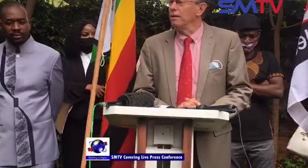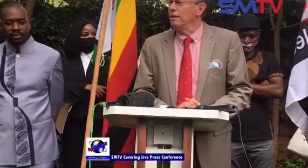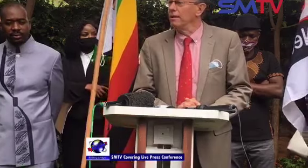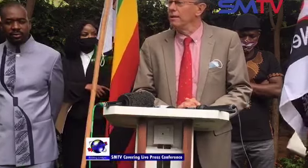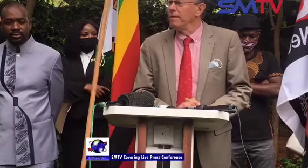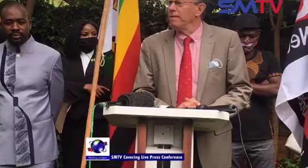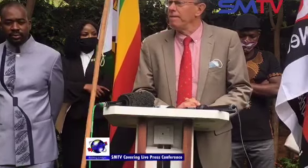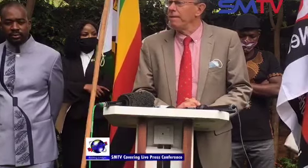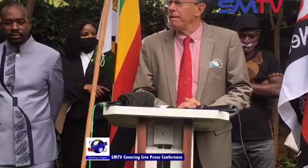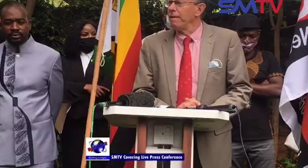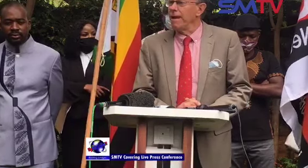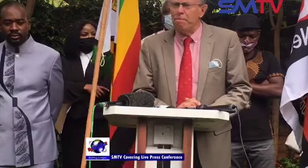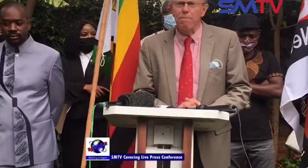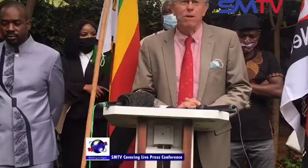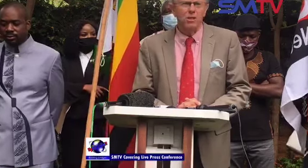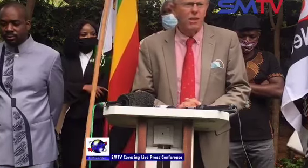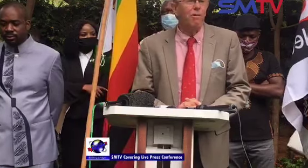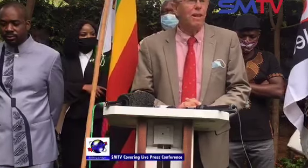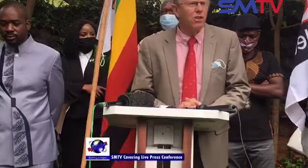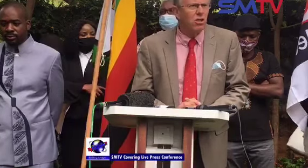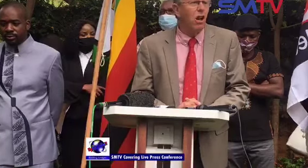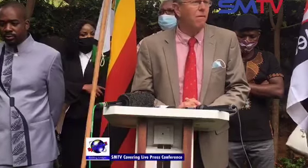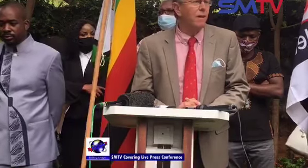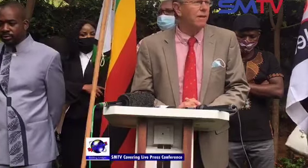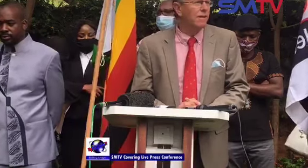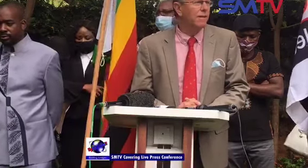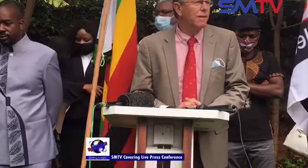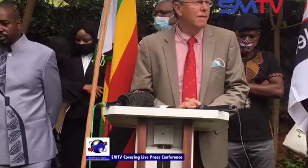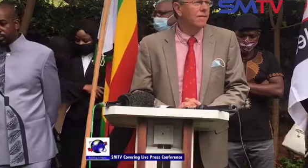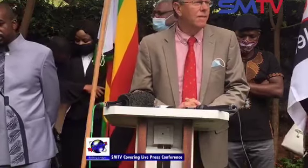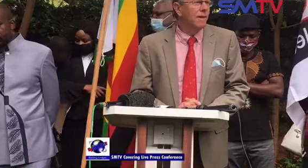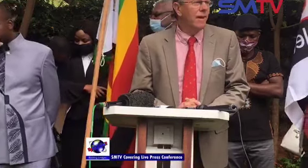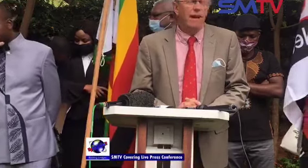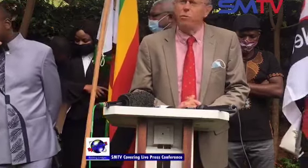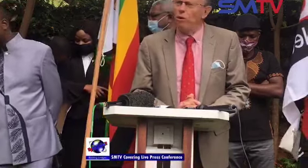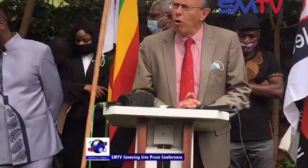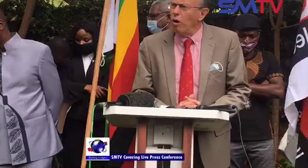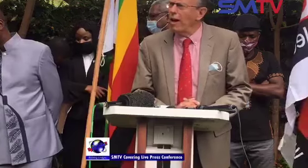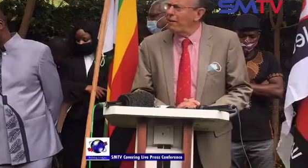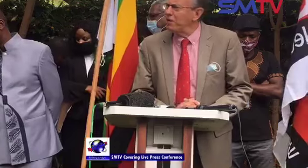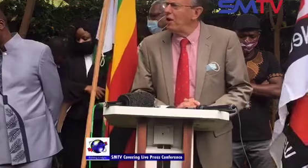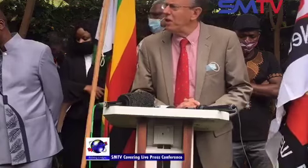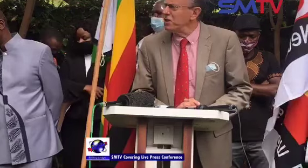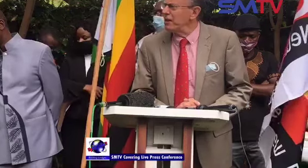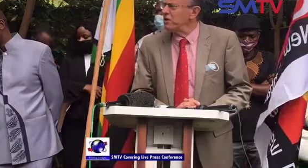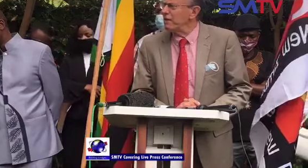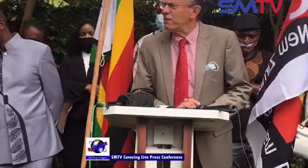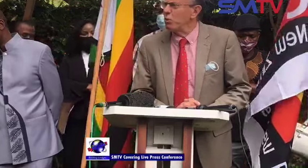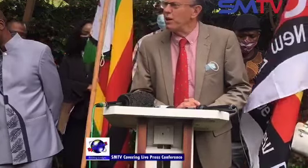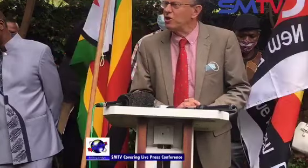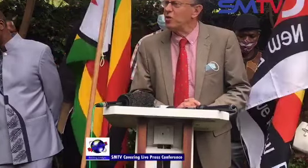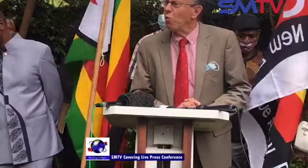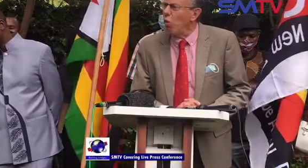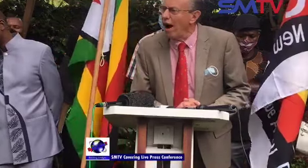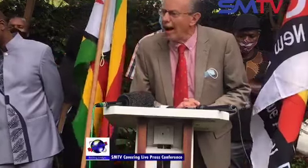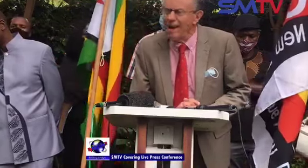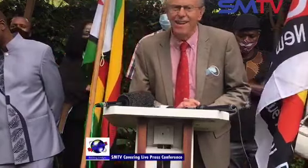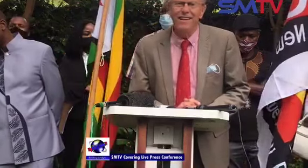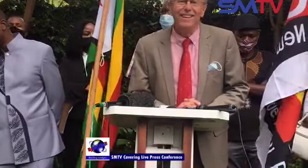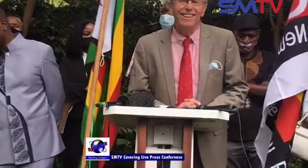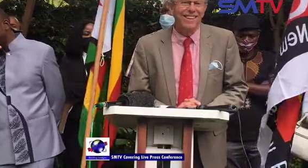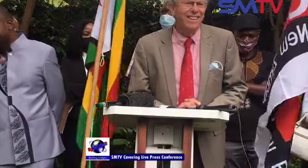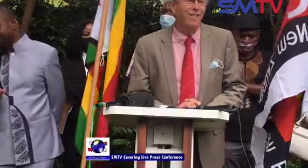potholed. Our people are suffering and starving. And we all have to ask ourselves the question,